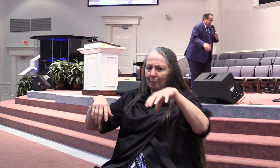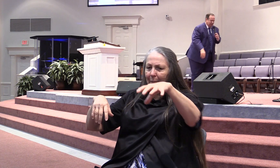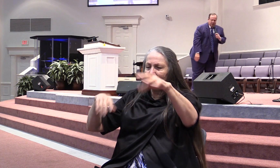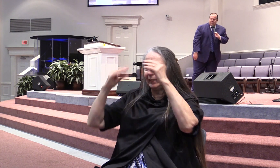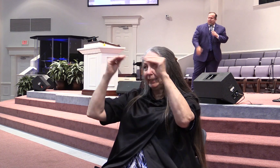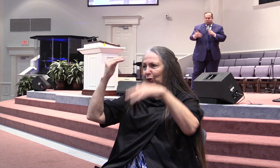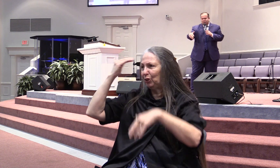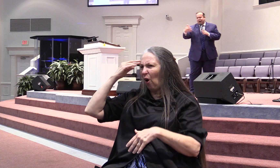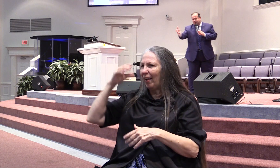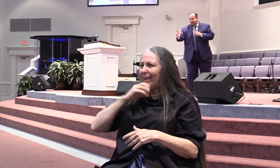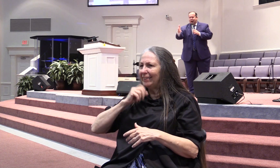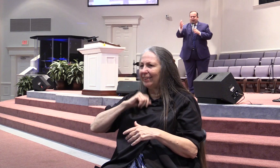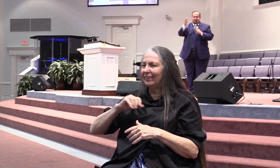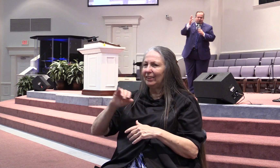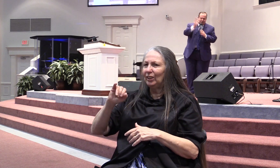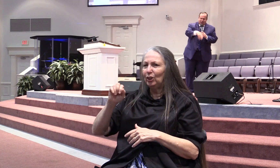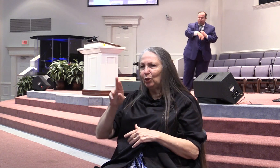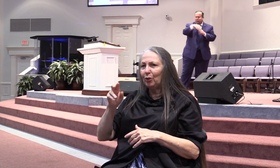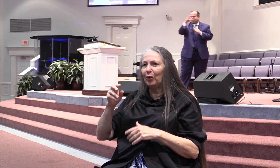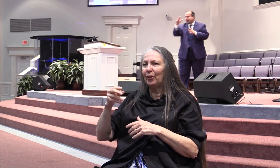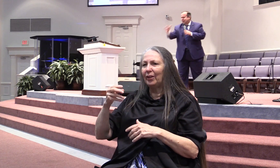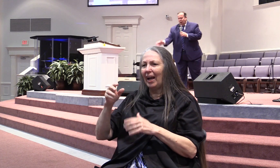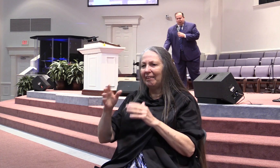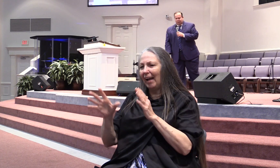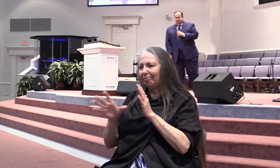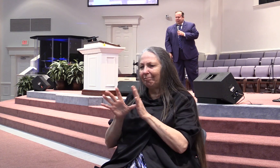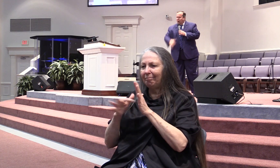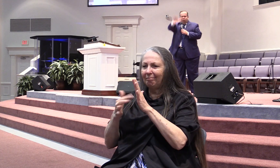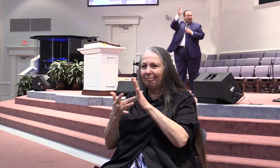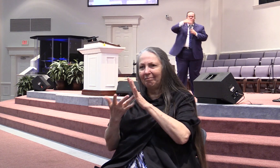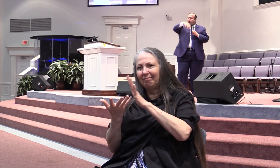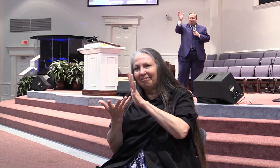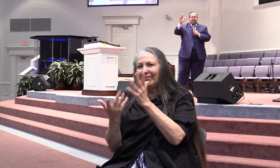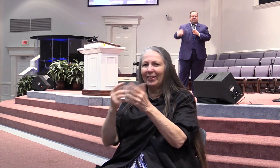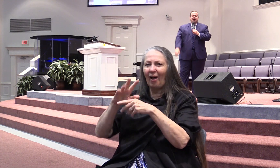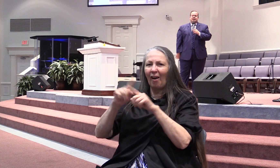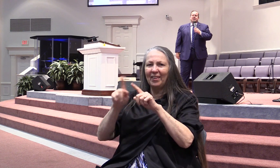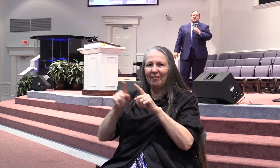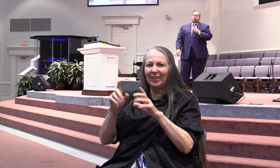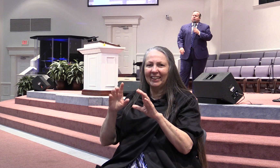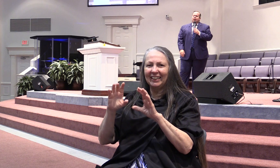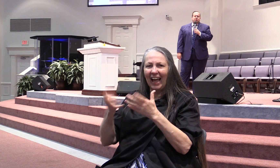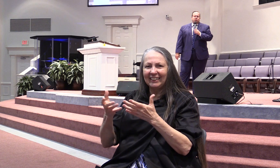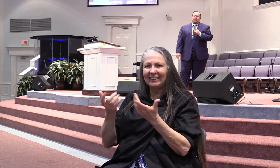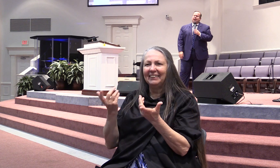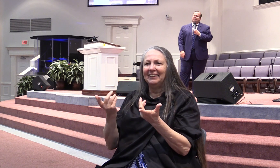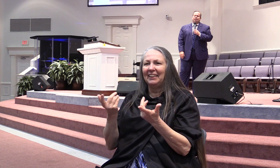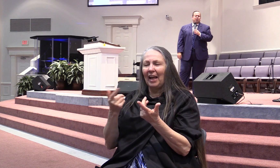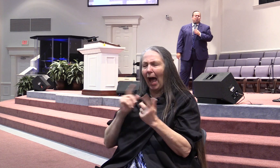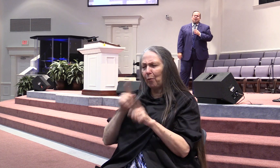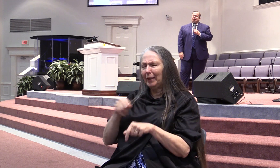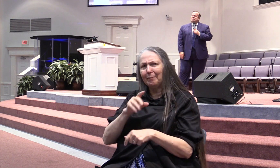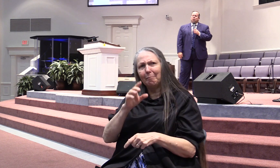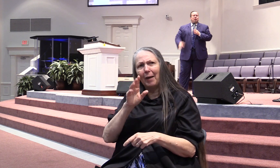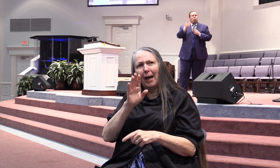do. Junior high, senior high, discipleship, all that stuff. We had all those classes. I went to my bishop. I said,